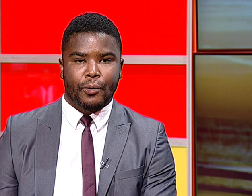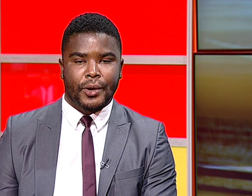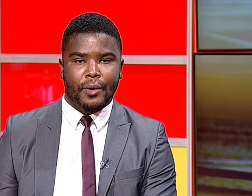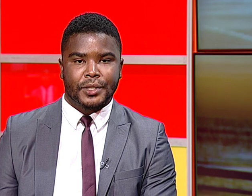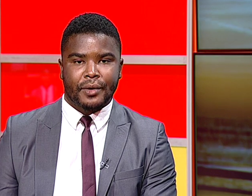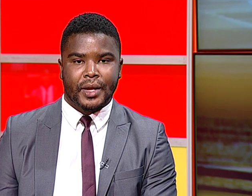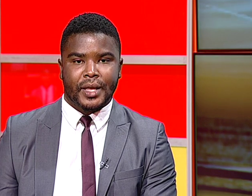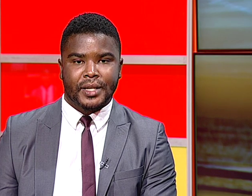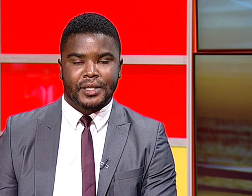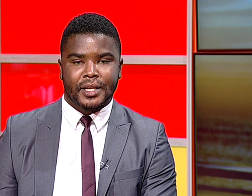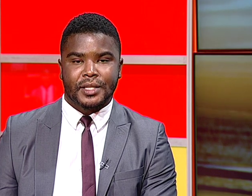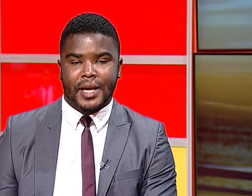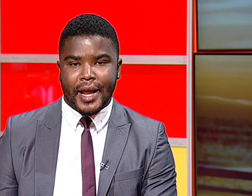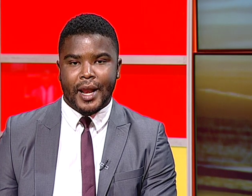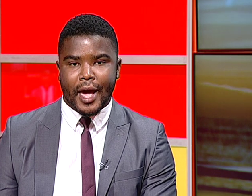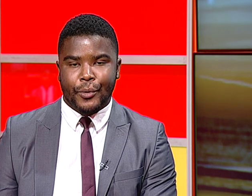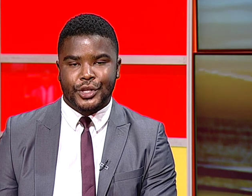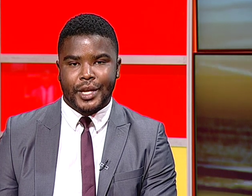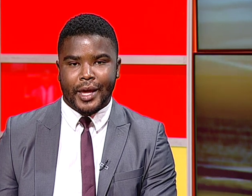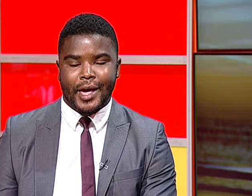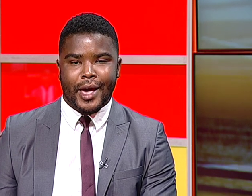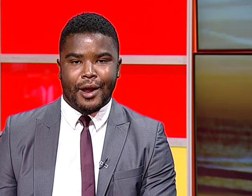be observing, that is, the Sign Language Day. And